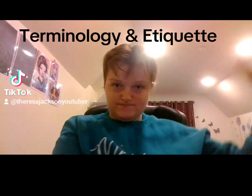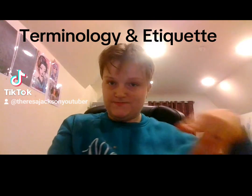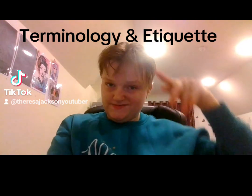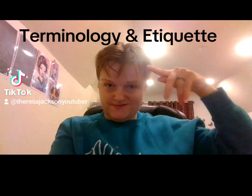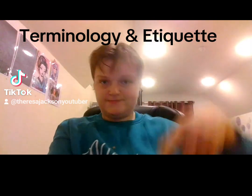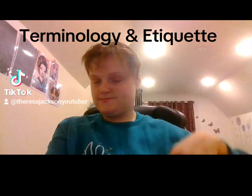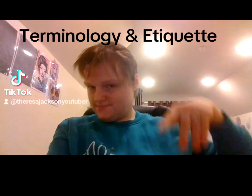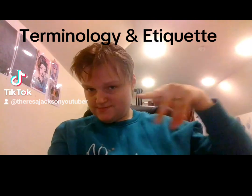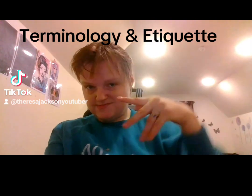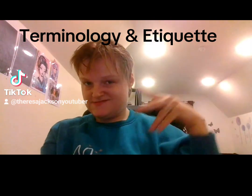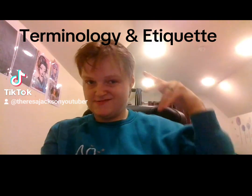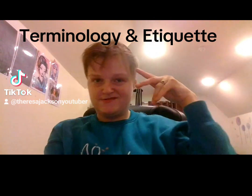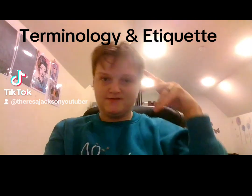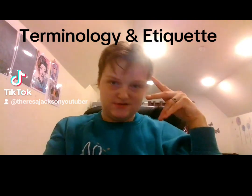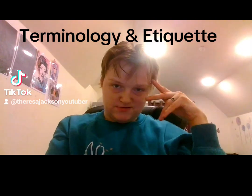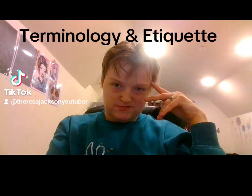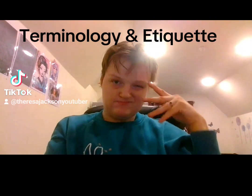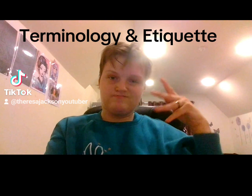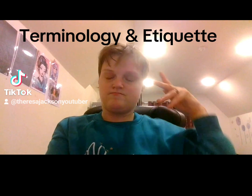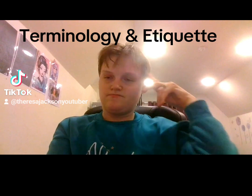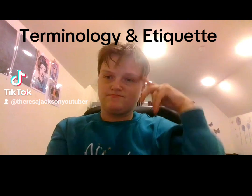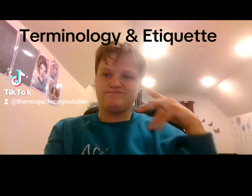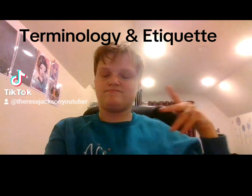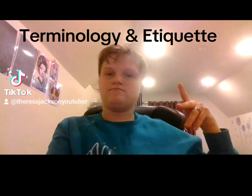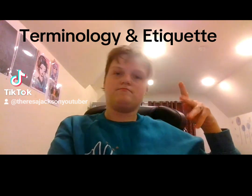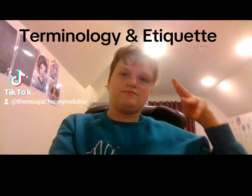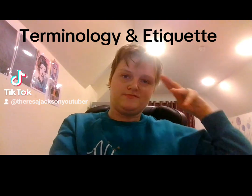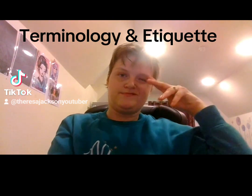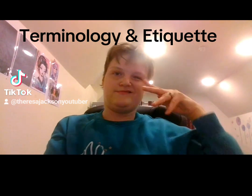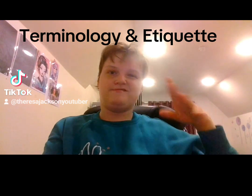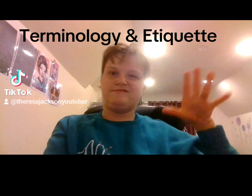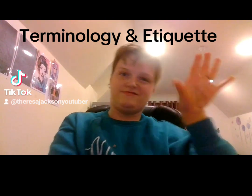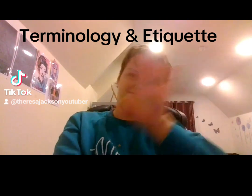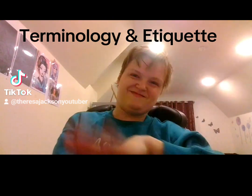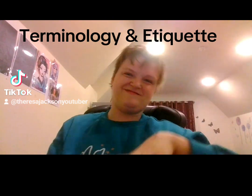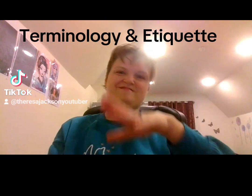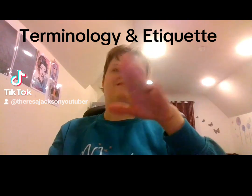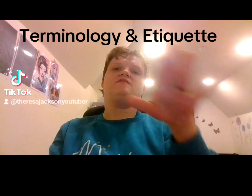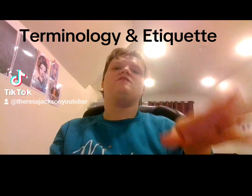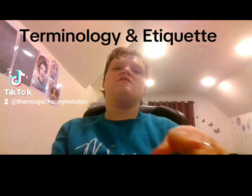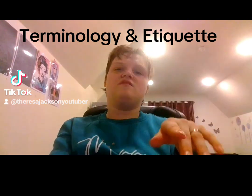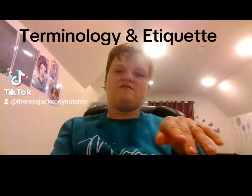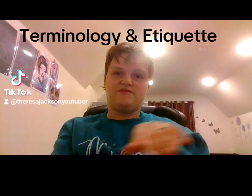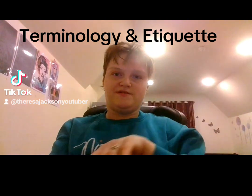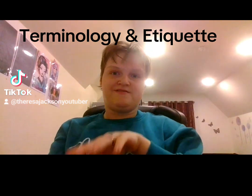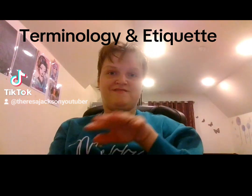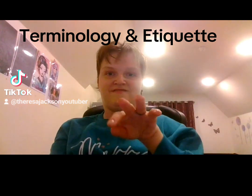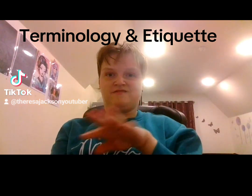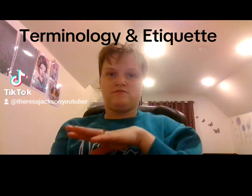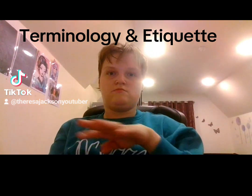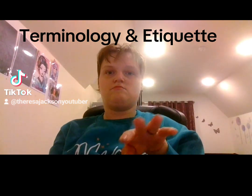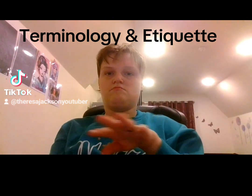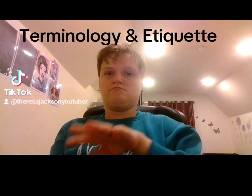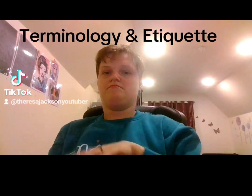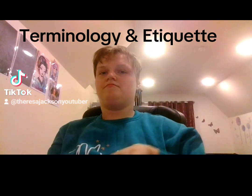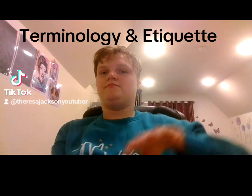This is because I have been having some mental health problems. And I have been